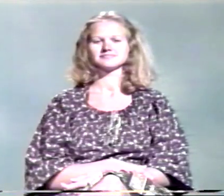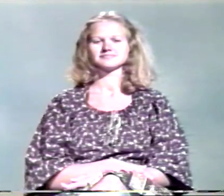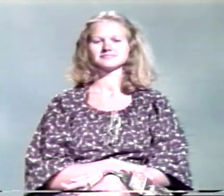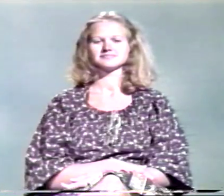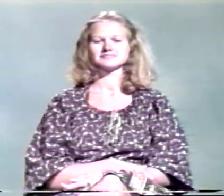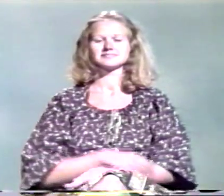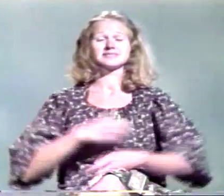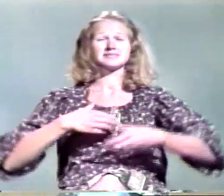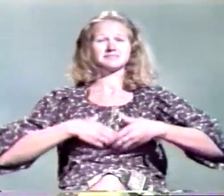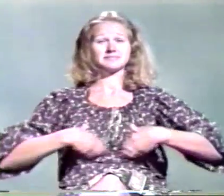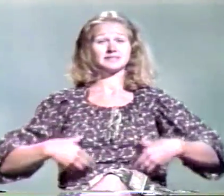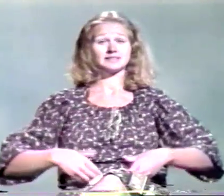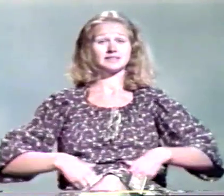shame.